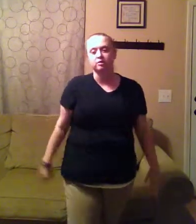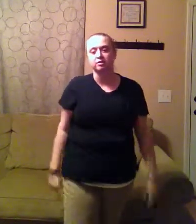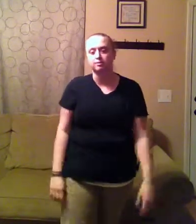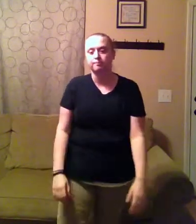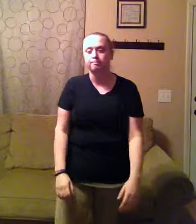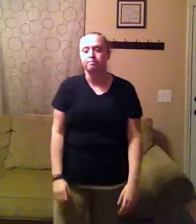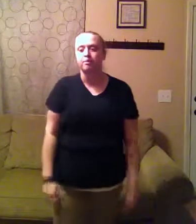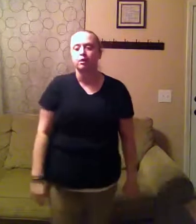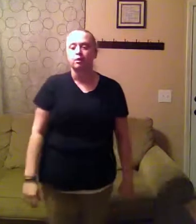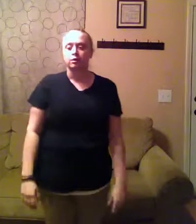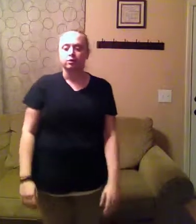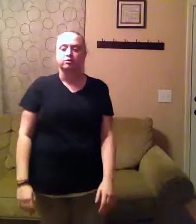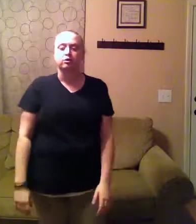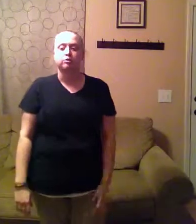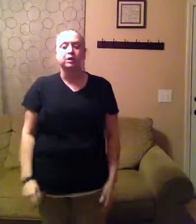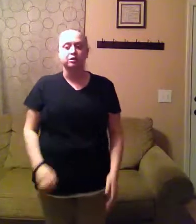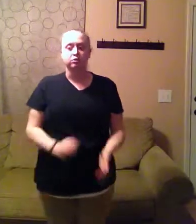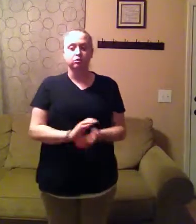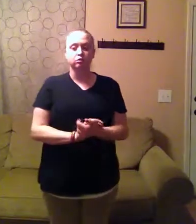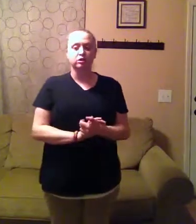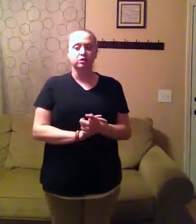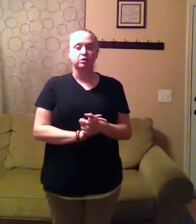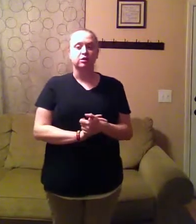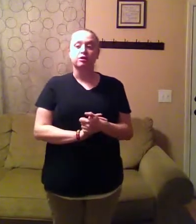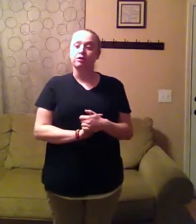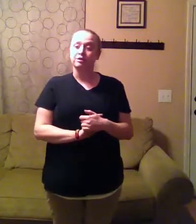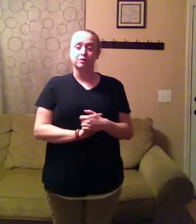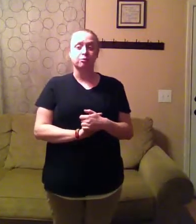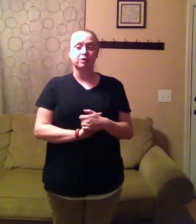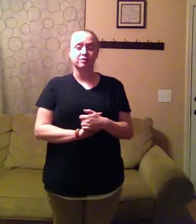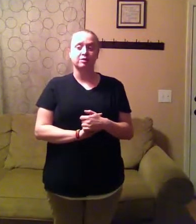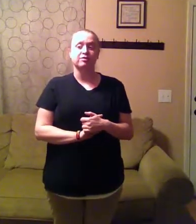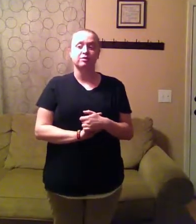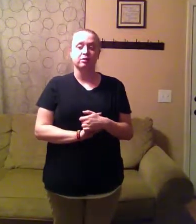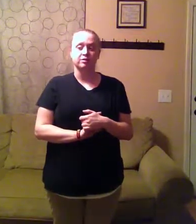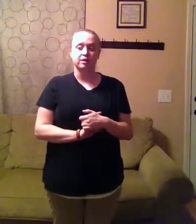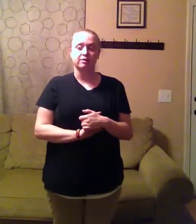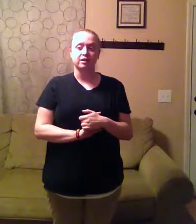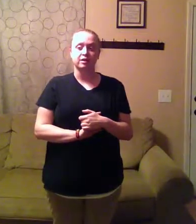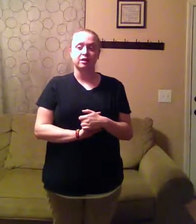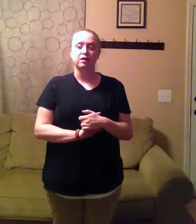quizzes. So, in conclusion, there isn't a one-size-fits-all study technique,